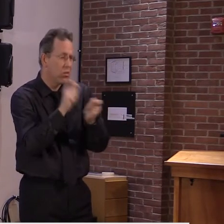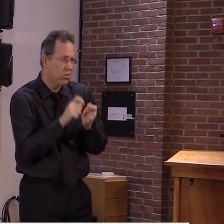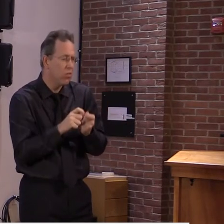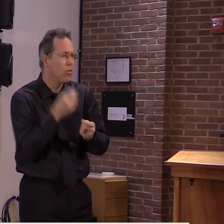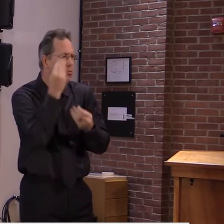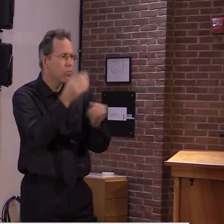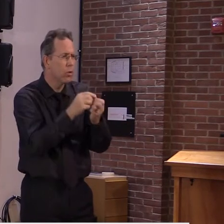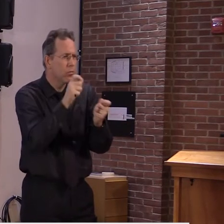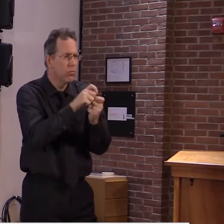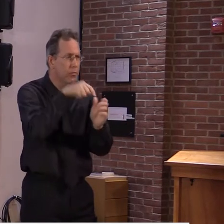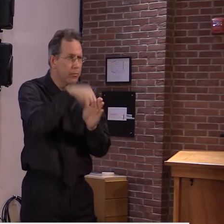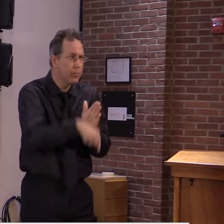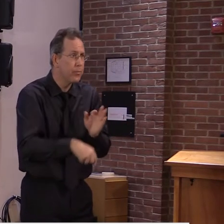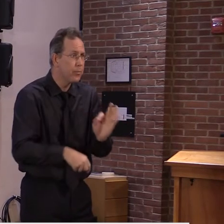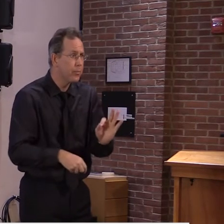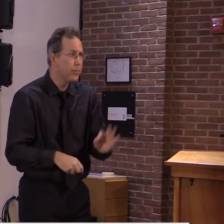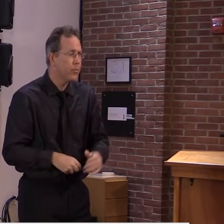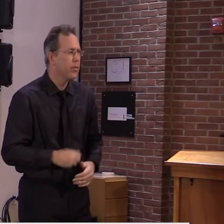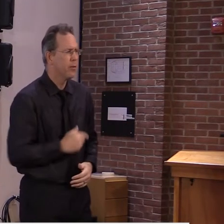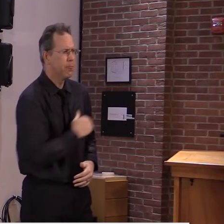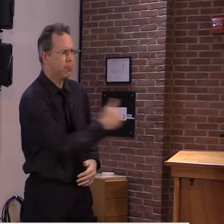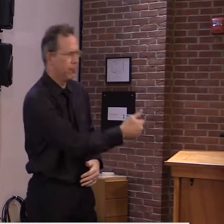Greg, the county courier.